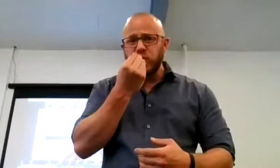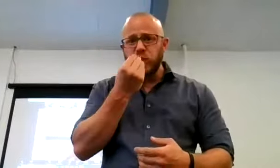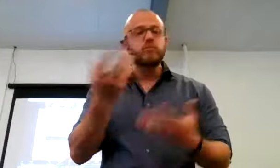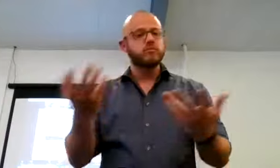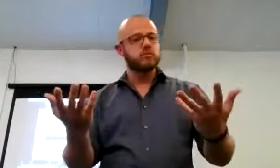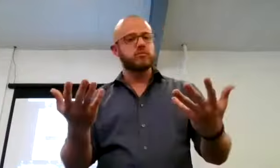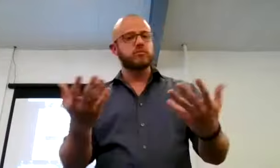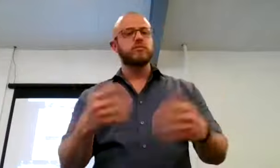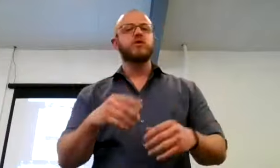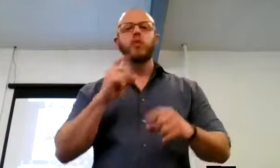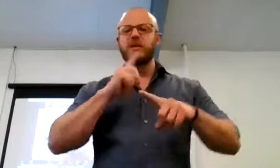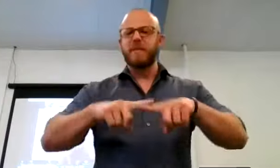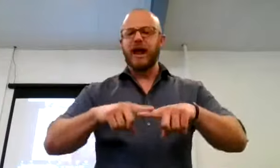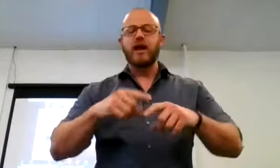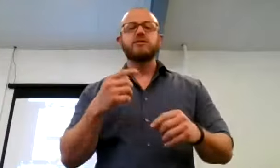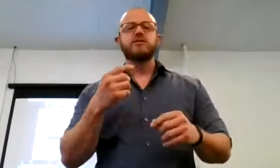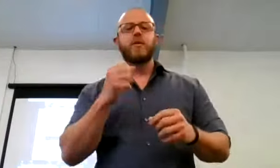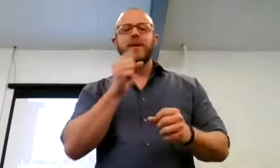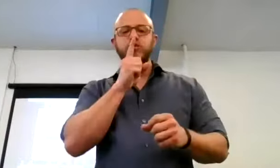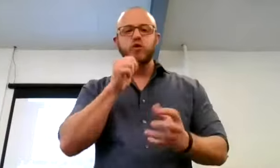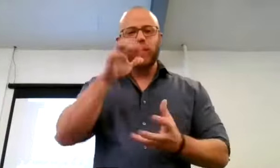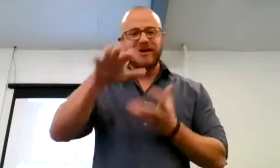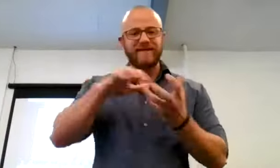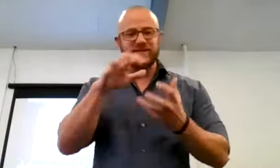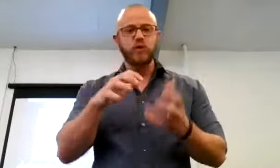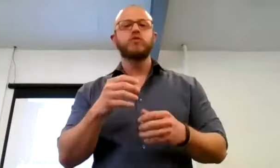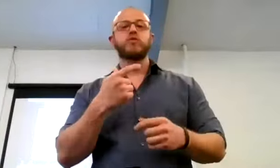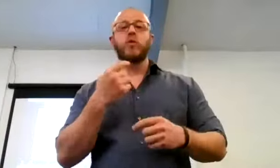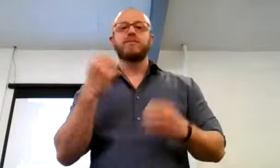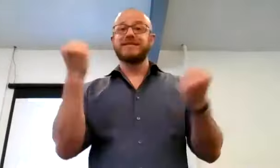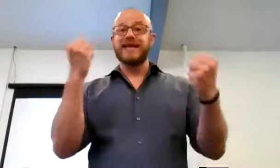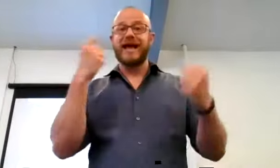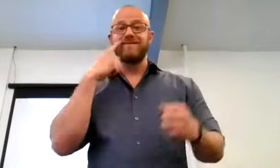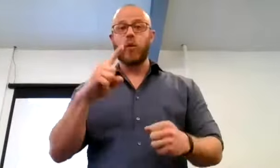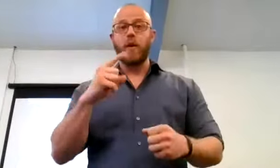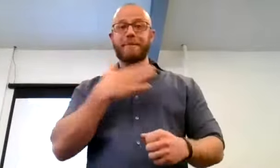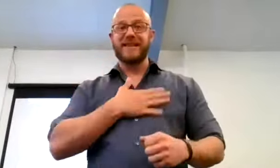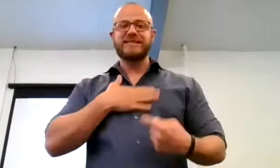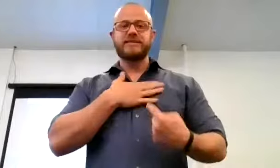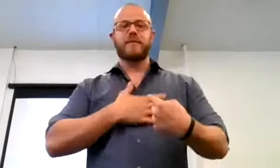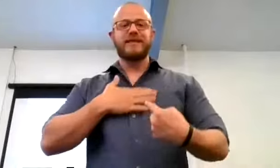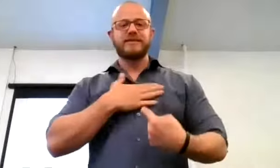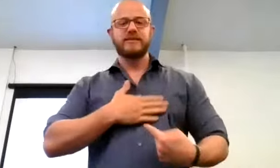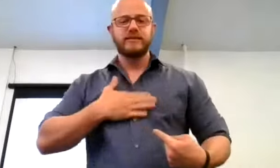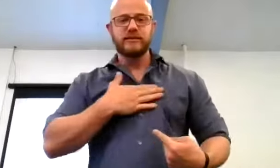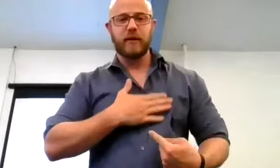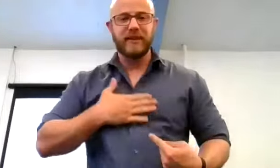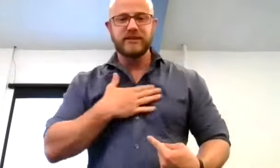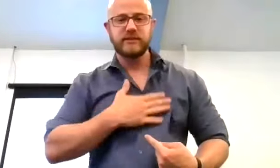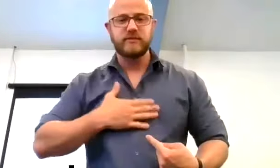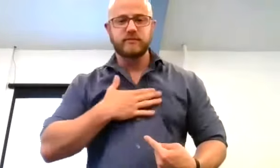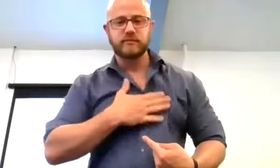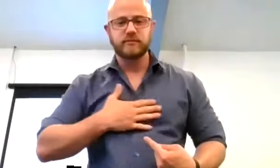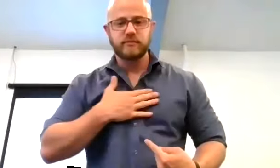mind, please, the food? It just really just depends on how you would do it. So I don't want you to get confused when it comes to sign, when it comes to the signs. There's please, this